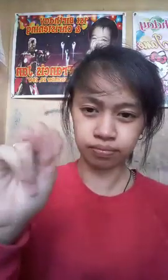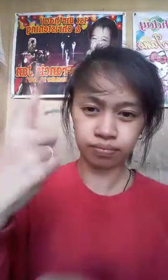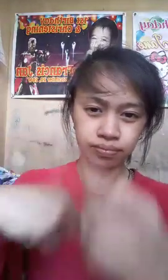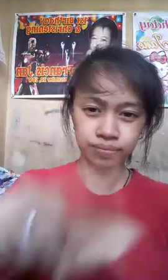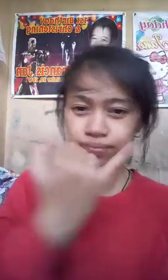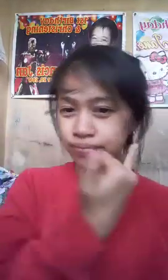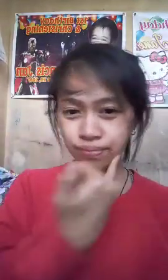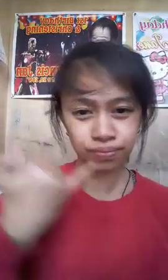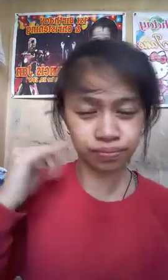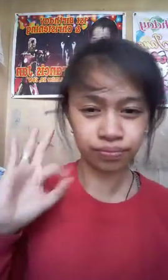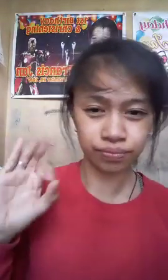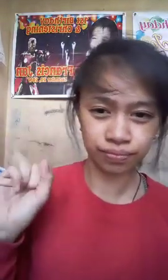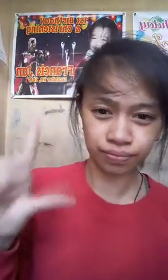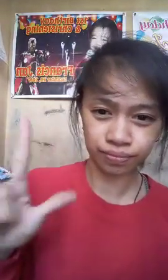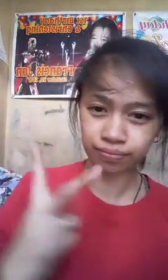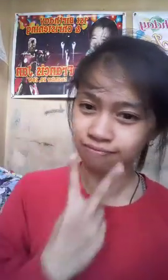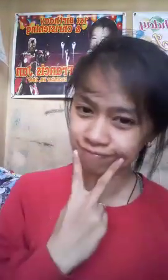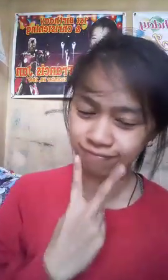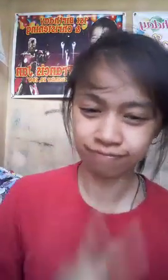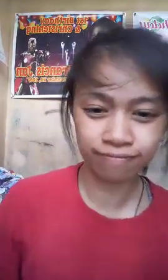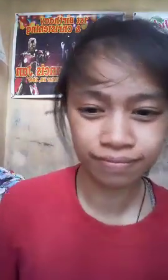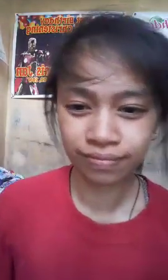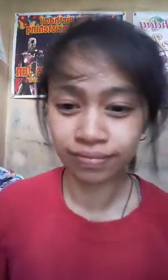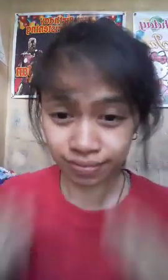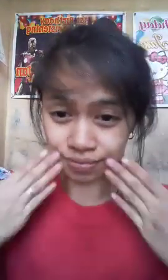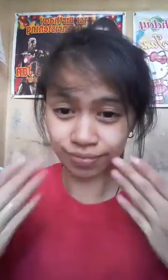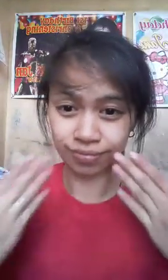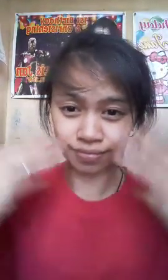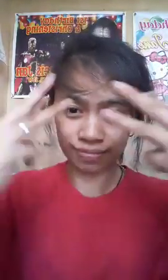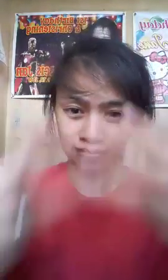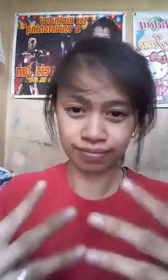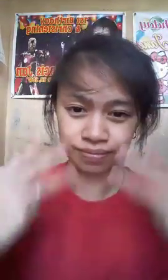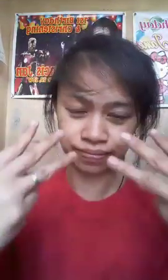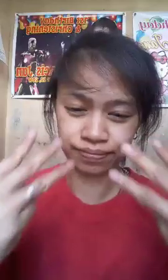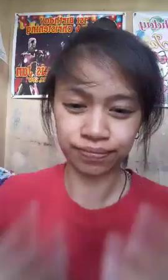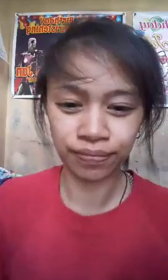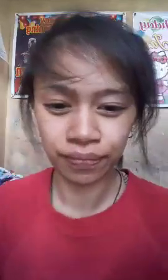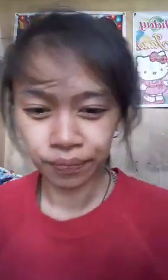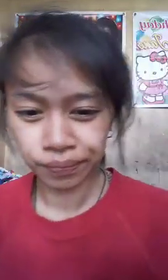Essential oils to accessories.